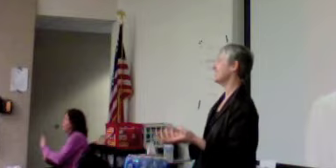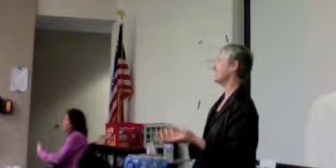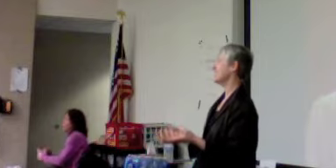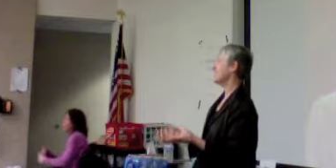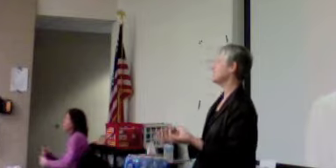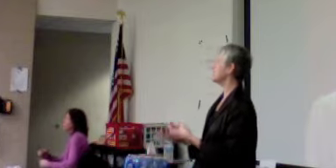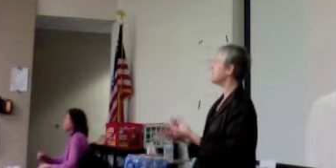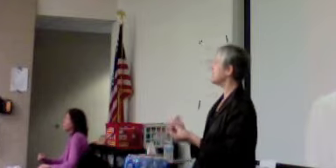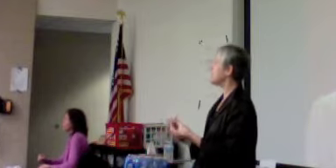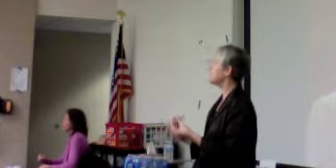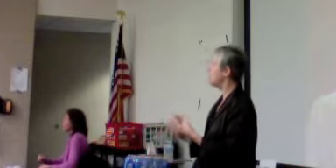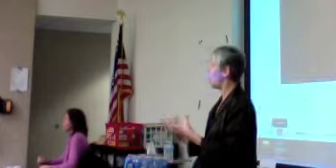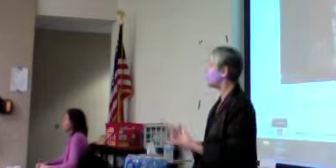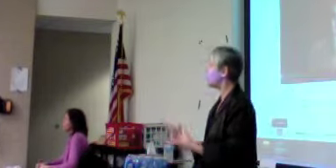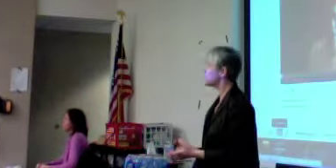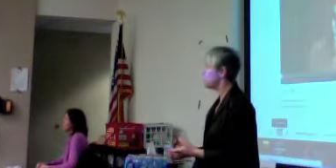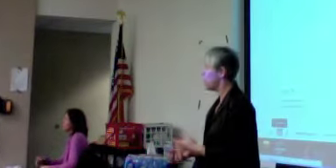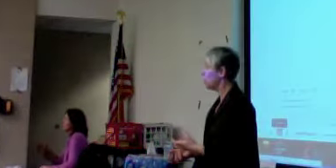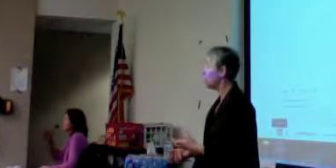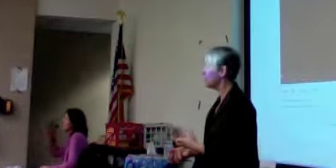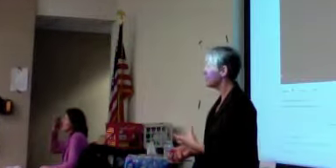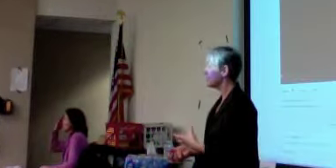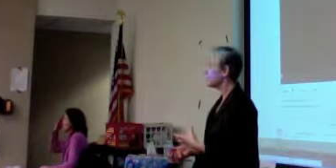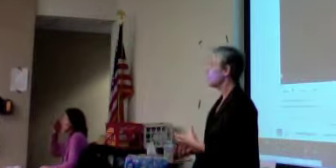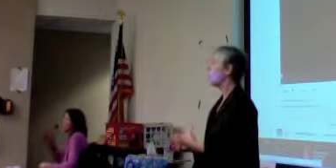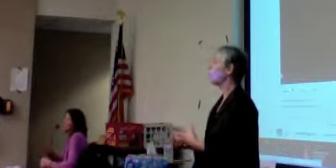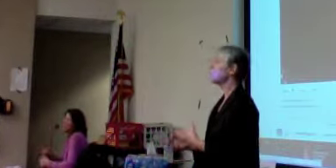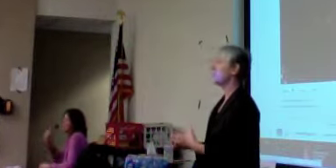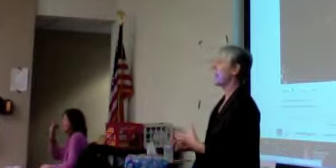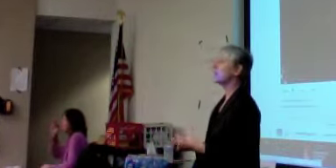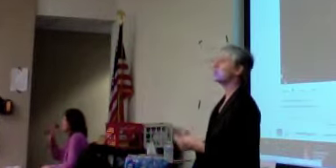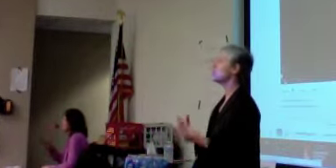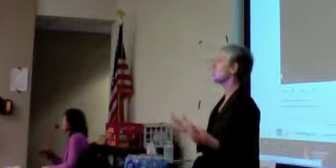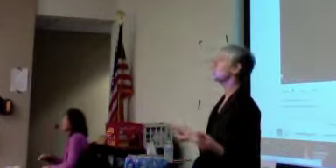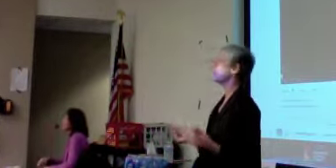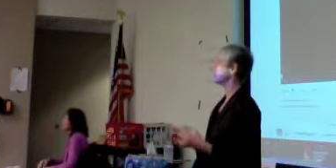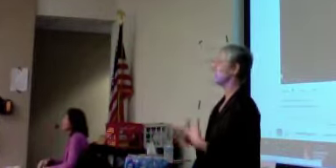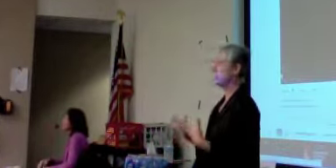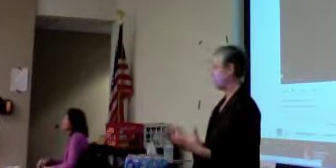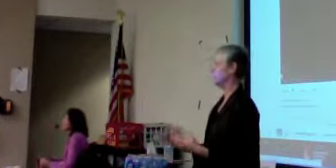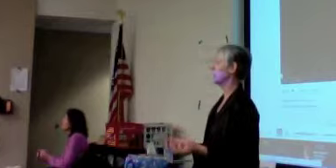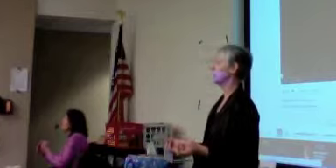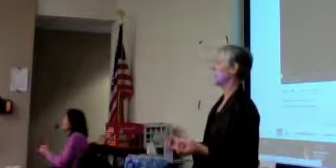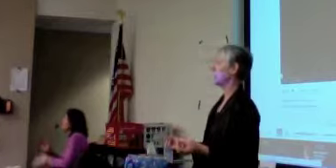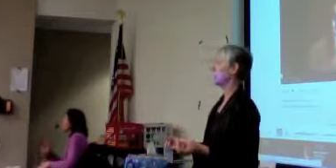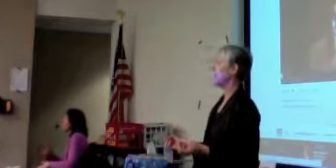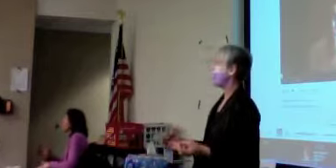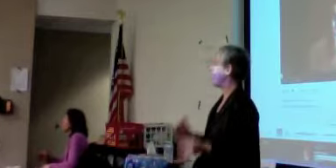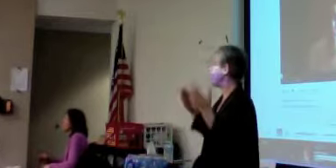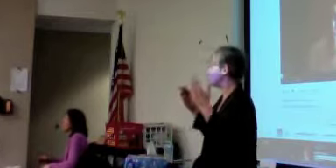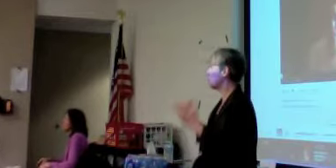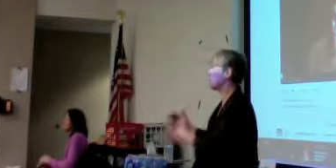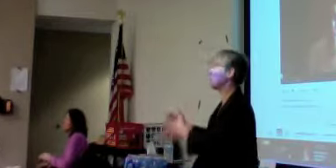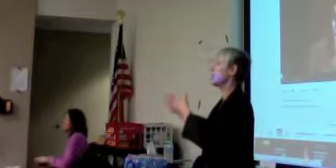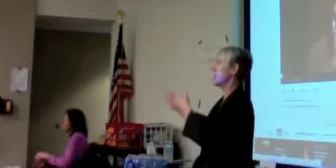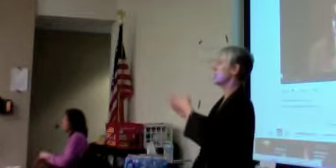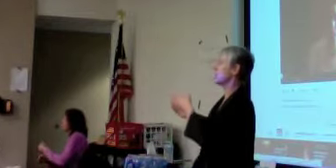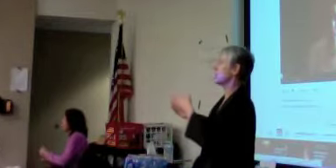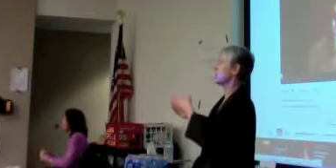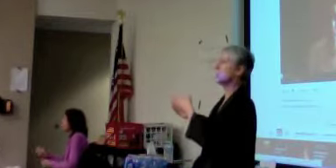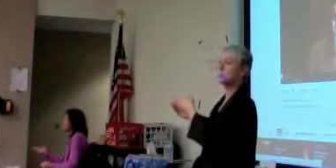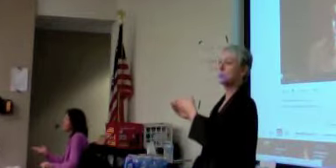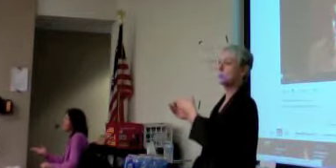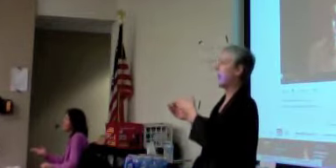learning? Does he know what he doesn't know? Or is, in fact, was it a total wasteland, he really didn't learn anything, and the real